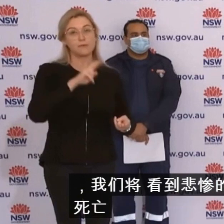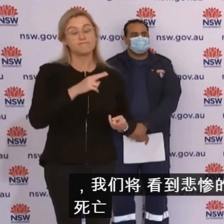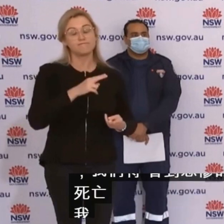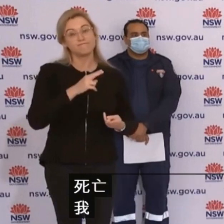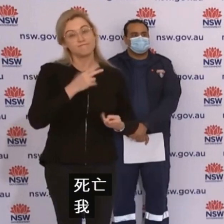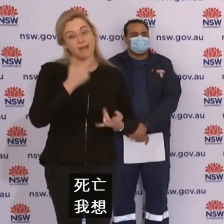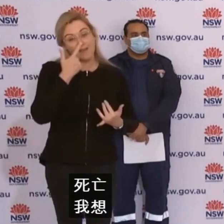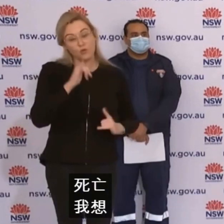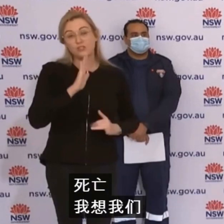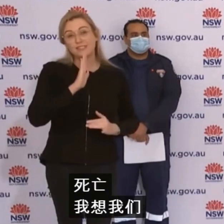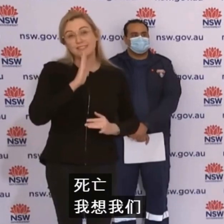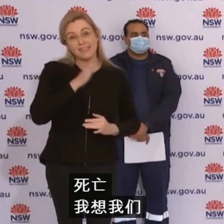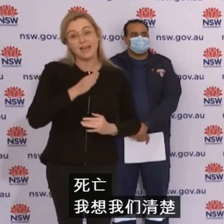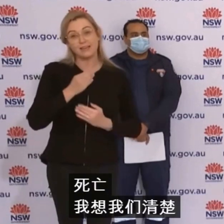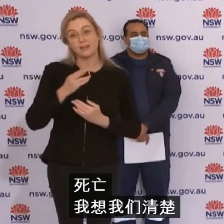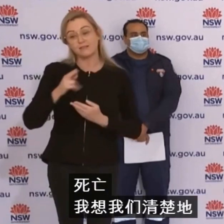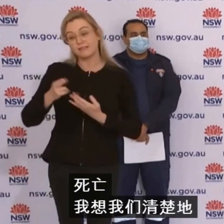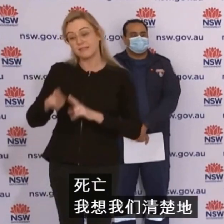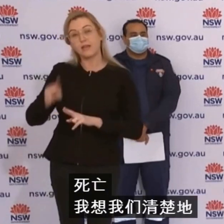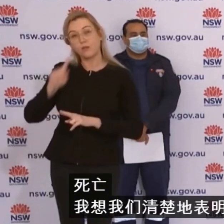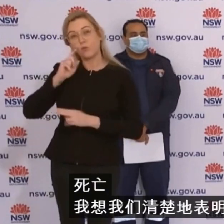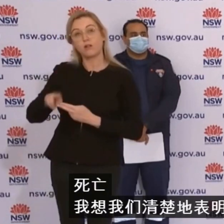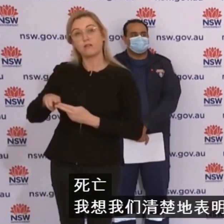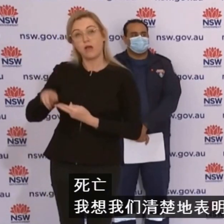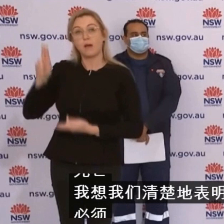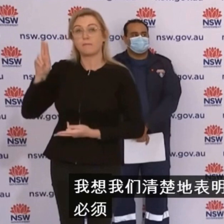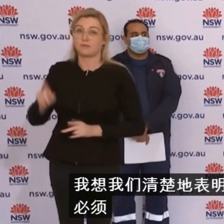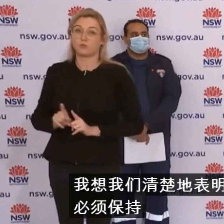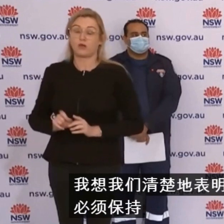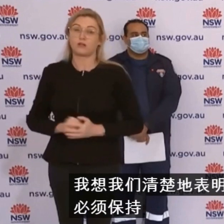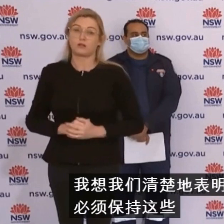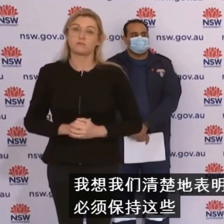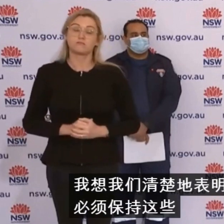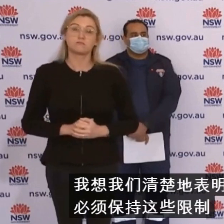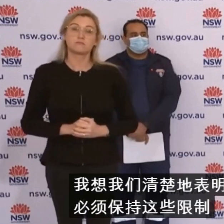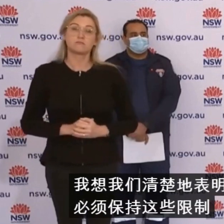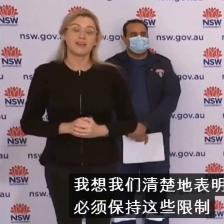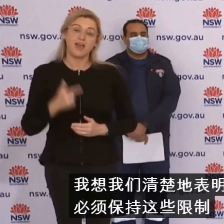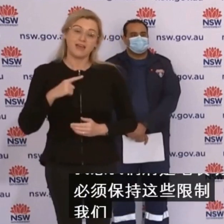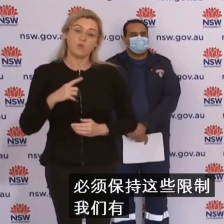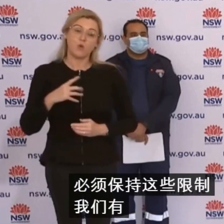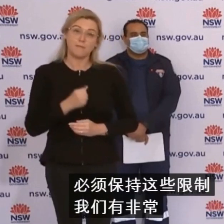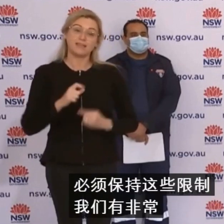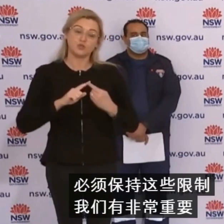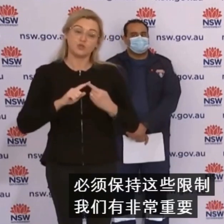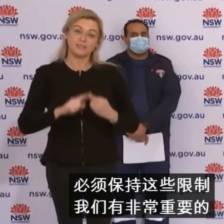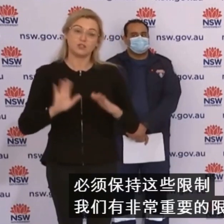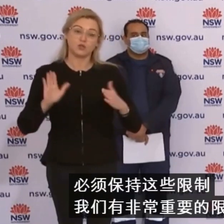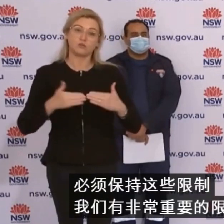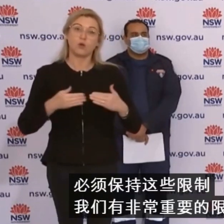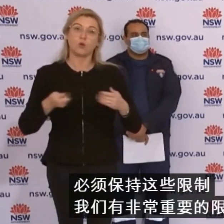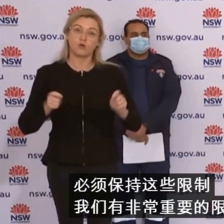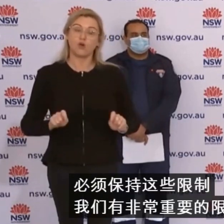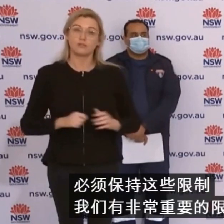deaths. What I think we are clearly saying is we have to maintain these restrictions. We've got very